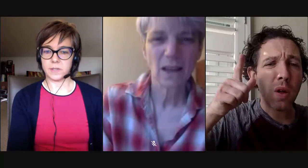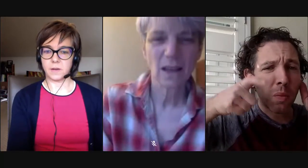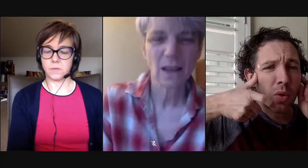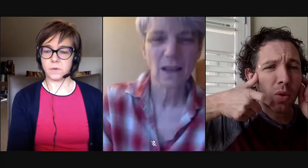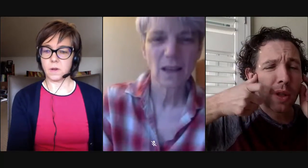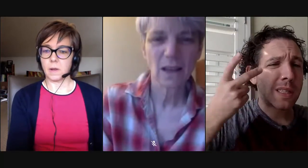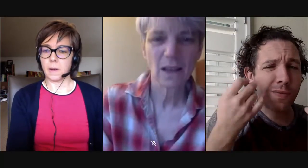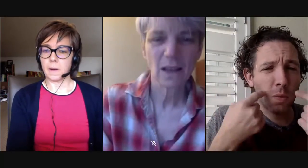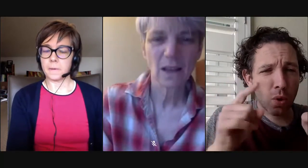sound.